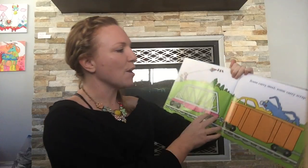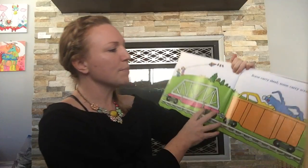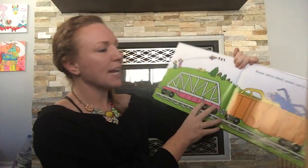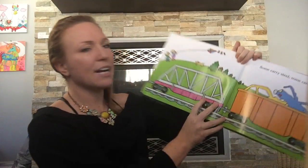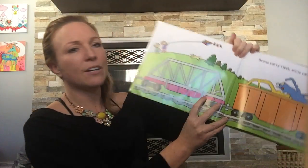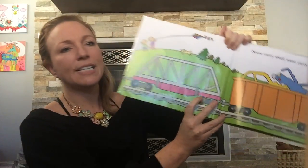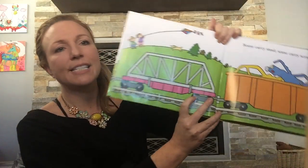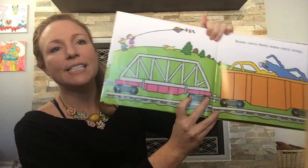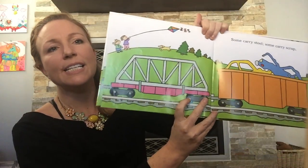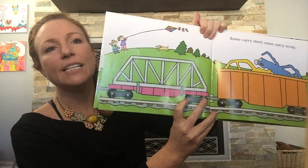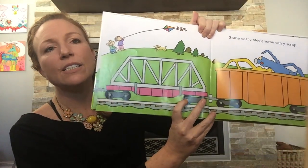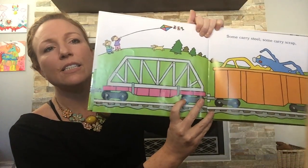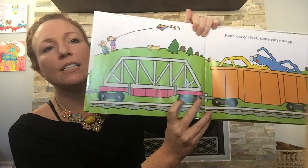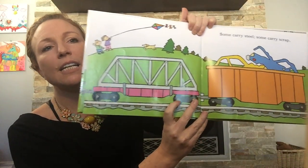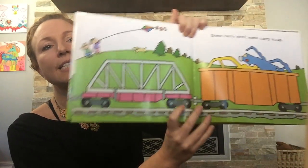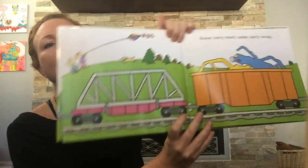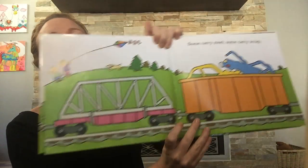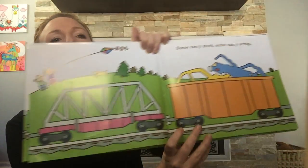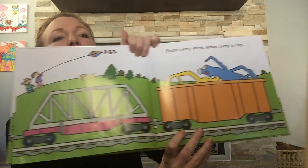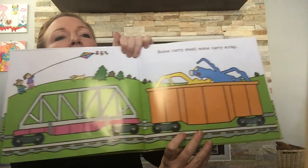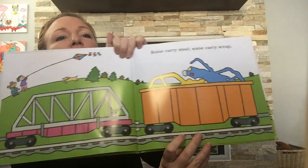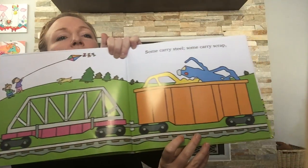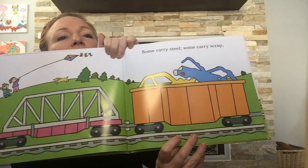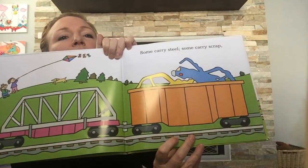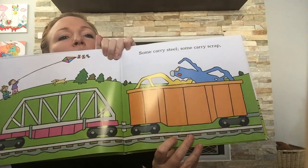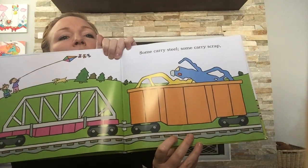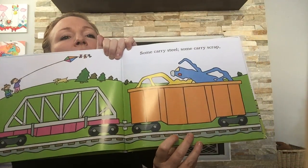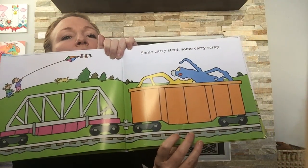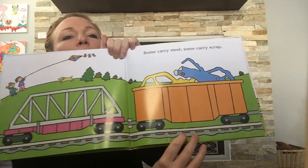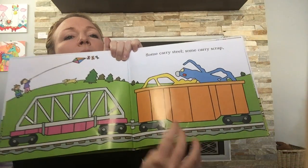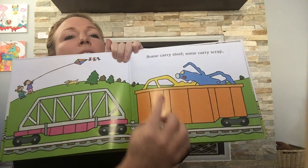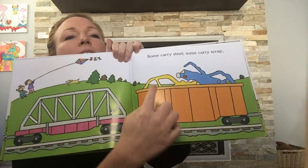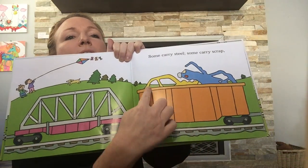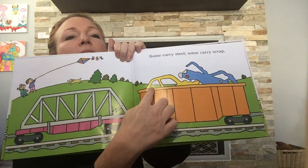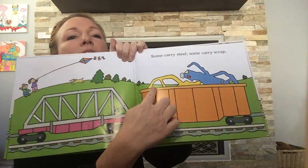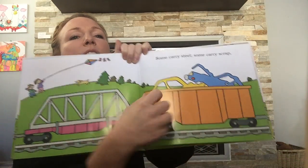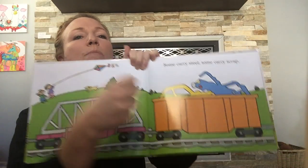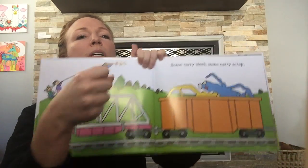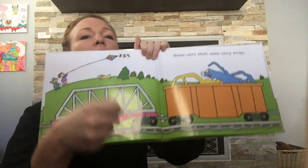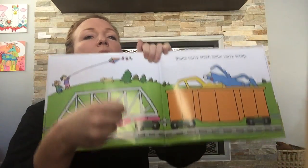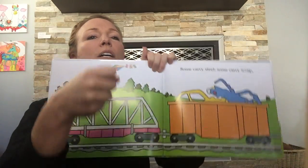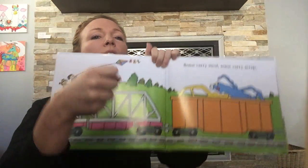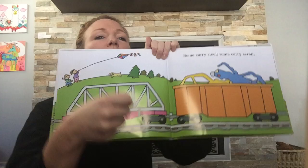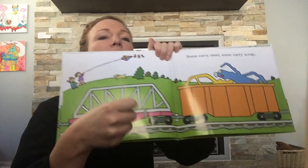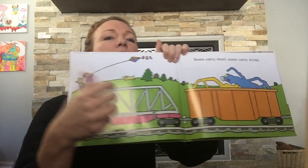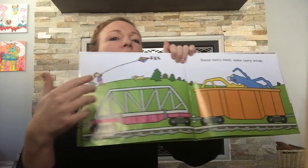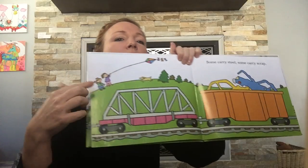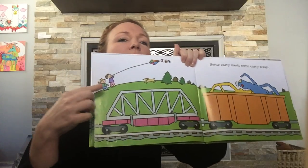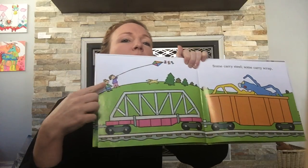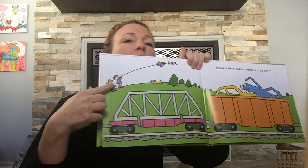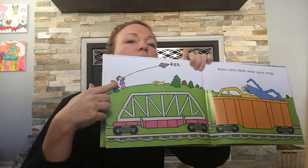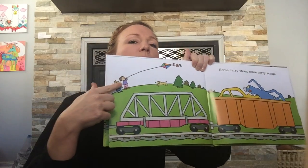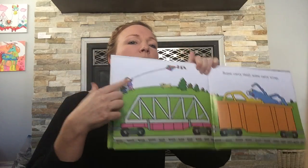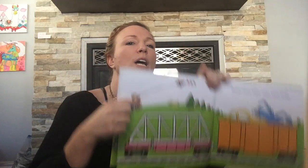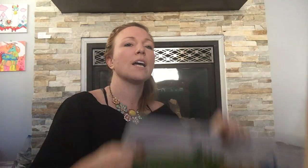Some carry steel and some carry scrap. It looks like there's some cars. Oh, and a